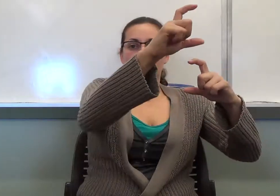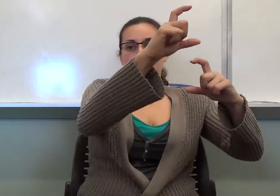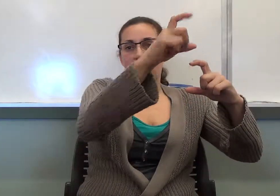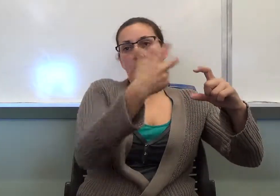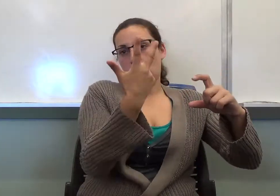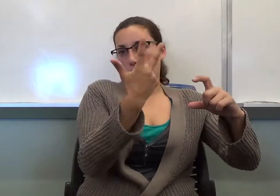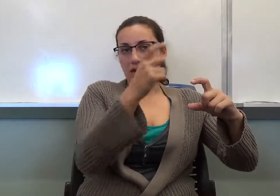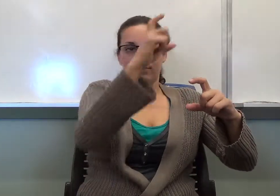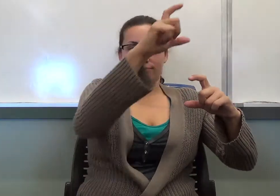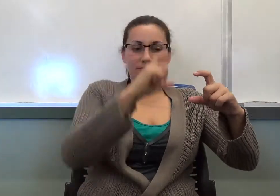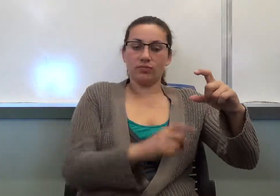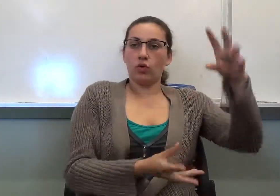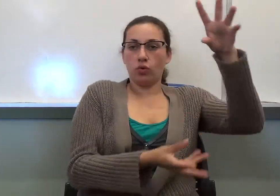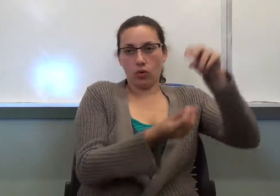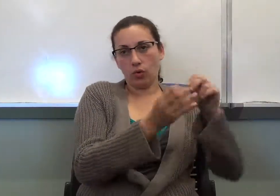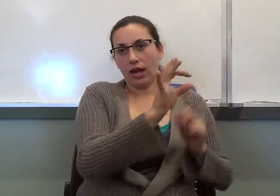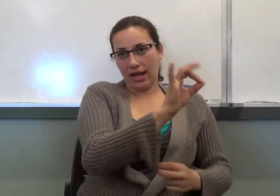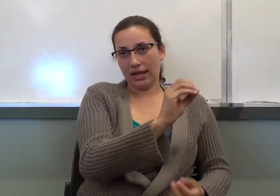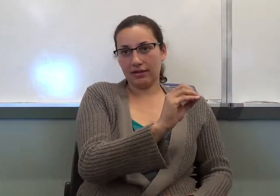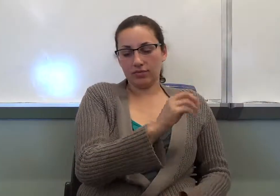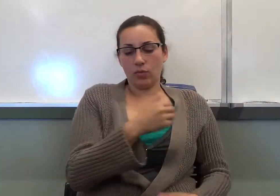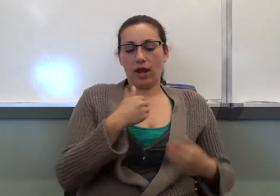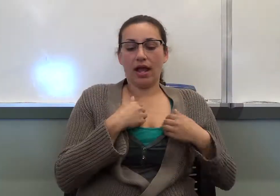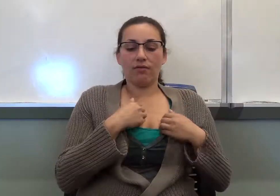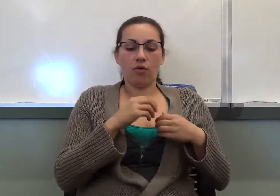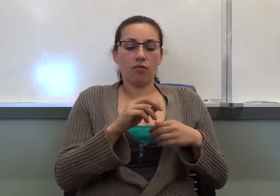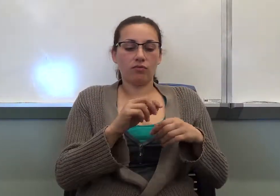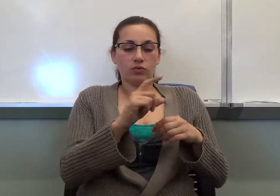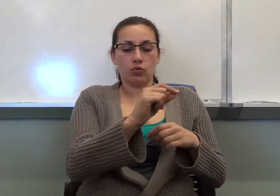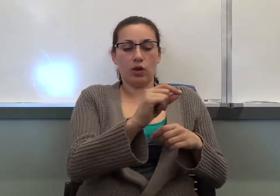And then down here, we've got 40 plus 20 again, which is 60.